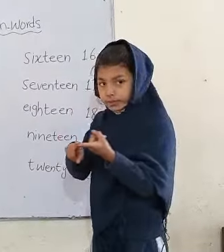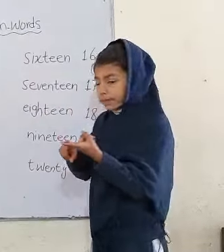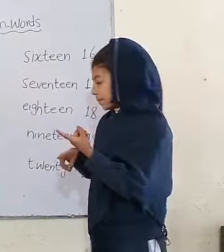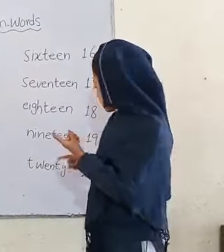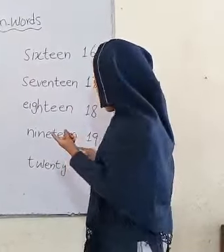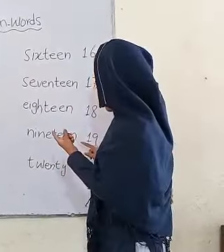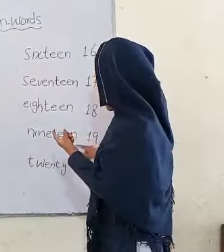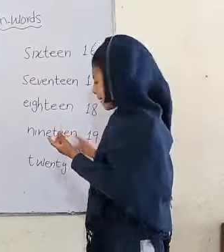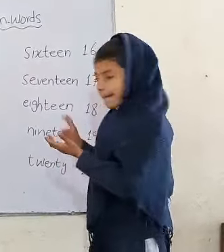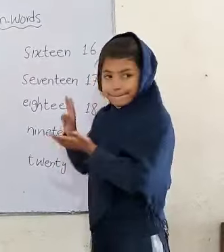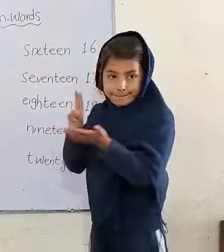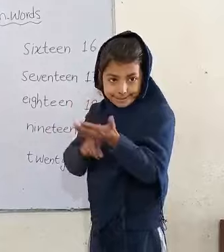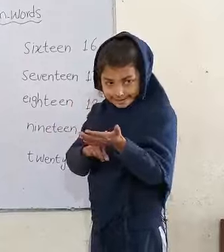N